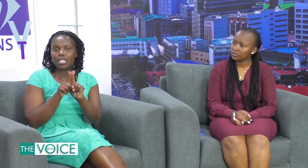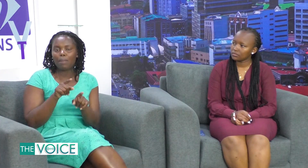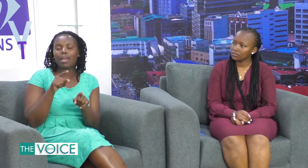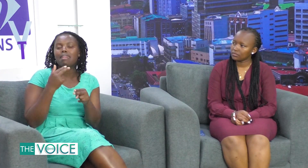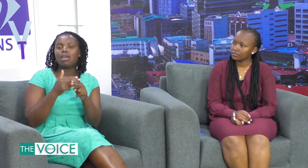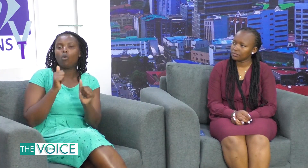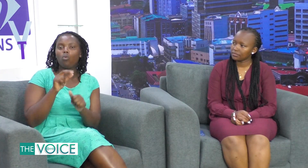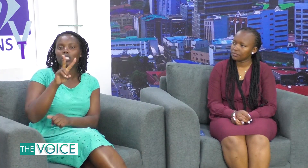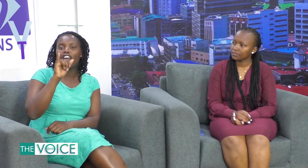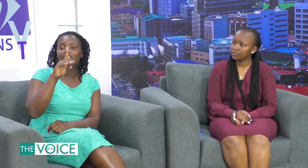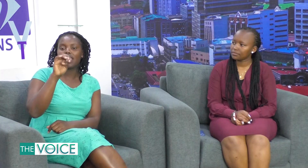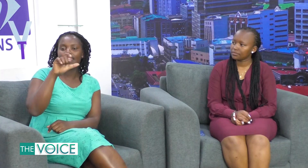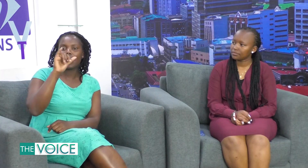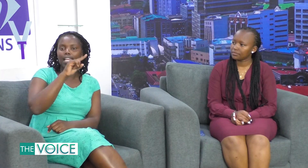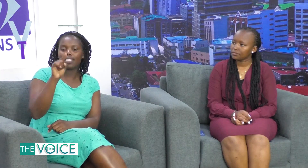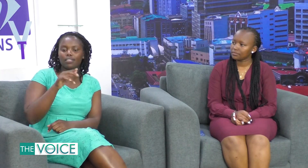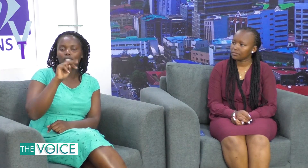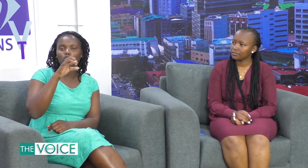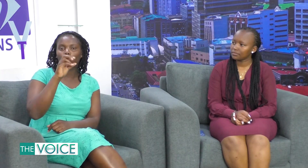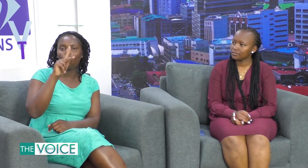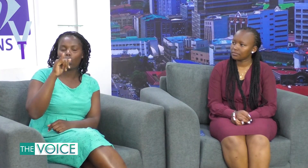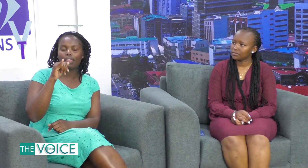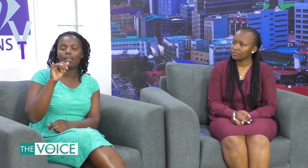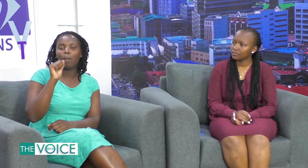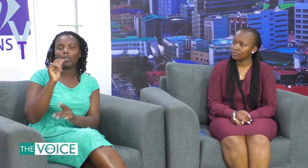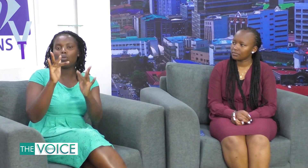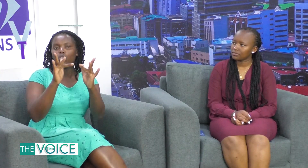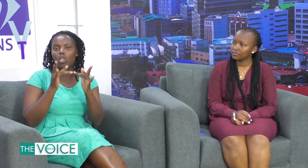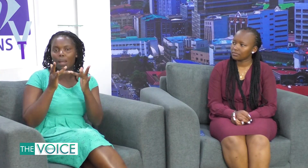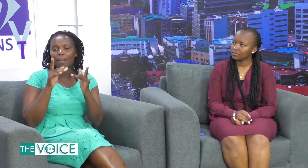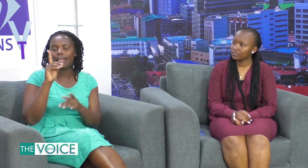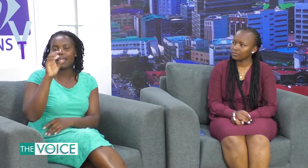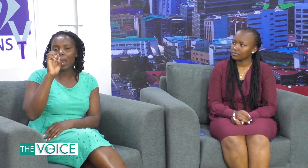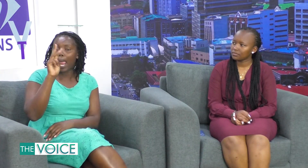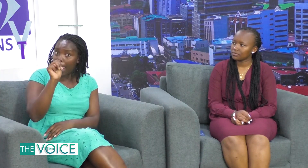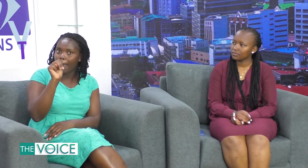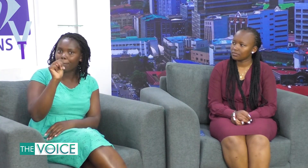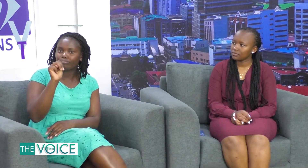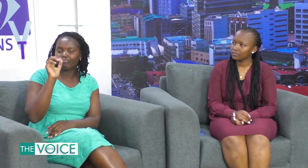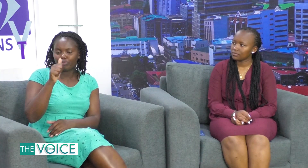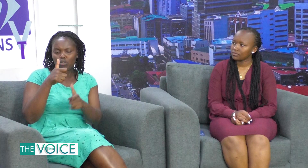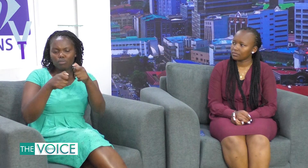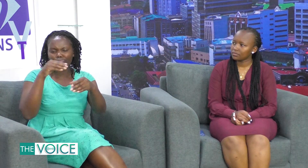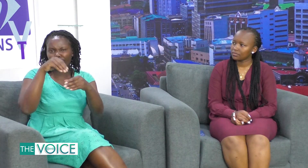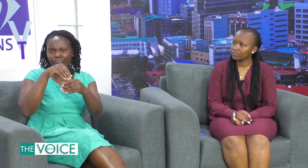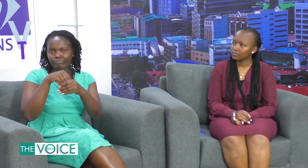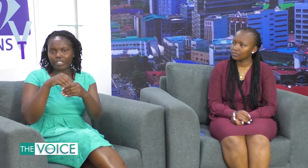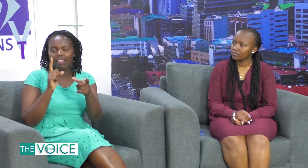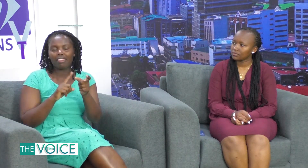Videliz, or Facebook Videliz Njoki. You can email me, you